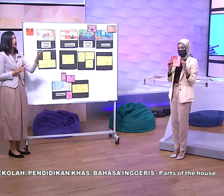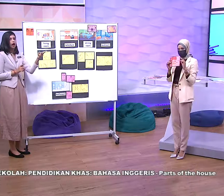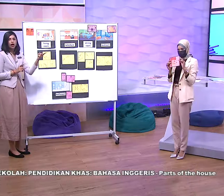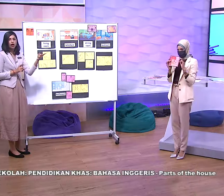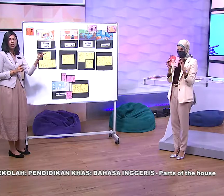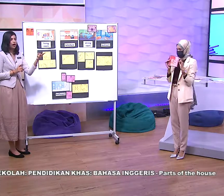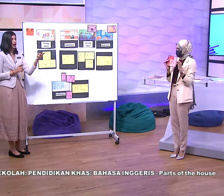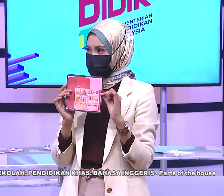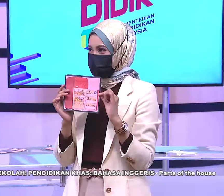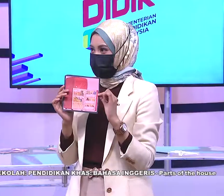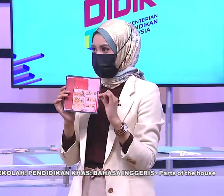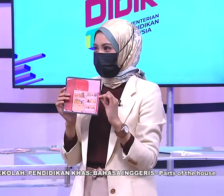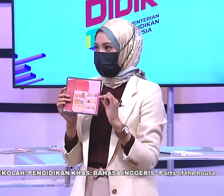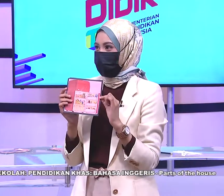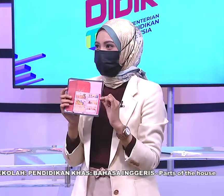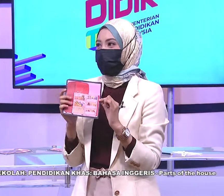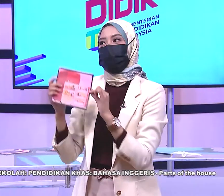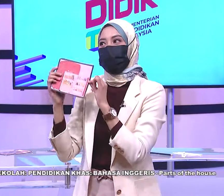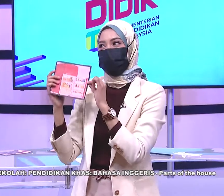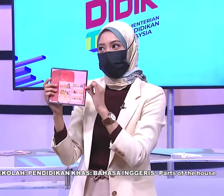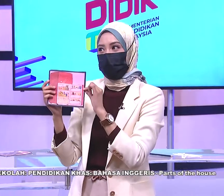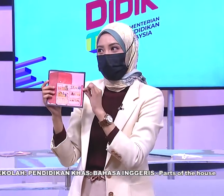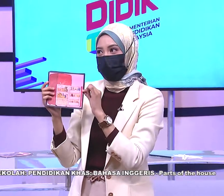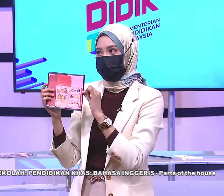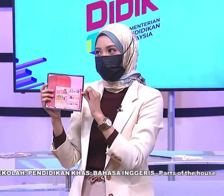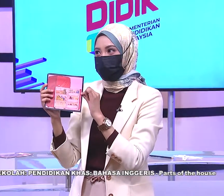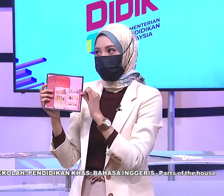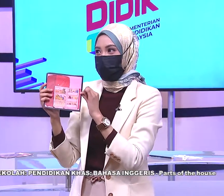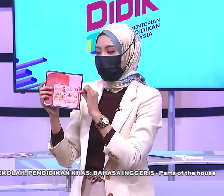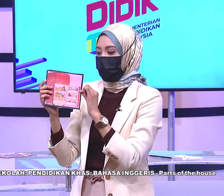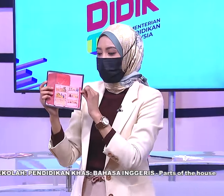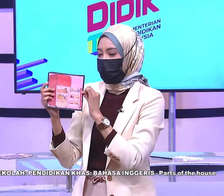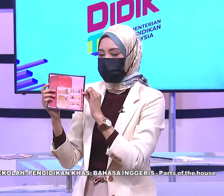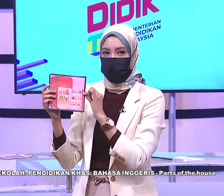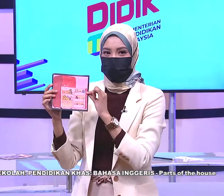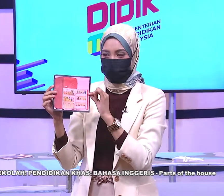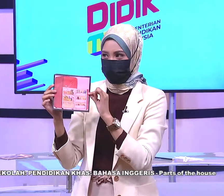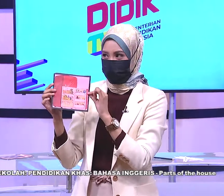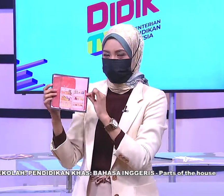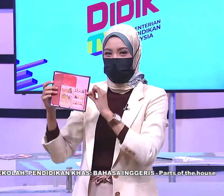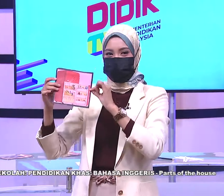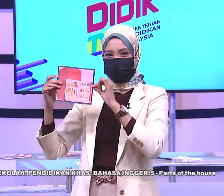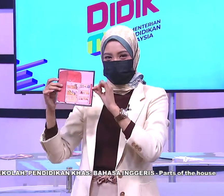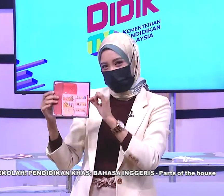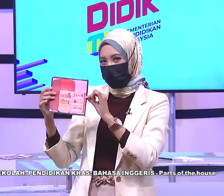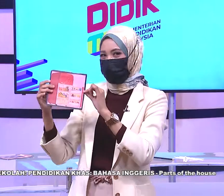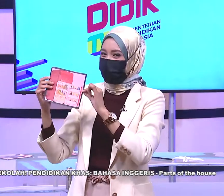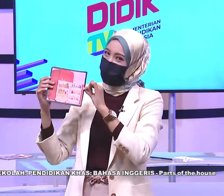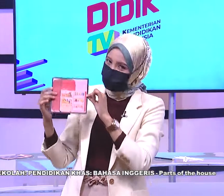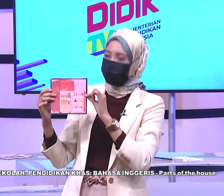love this. She loved that. Because I can find... Because... Lots of food, yes. Lots of chocolate and ice cream